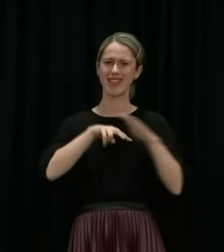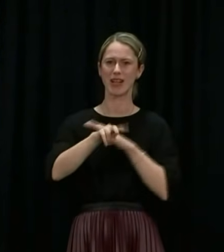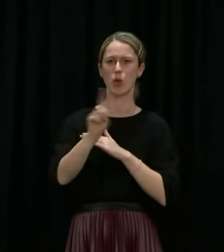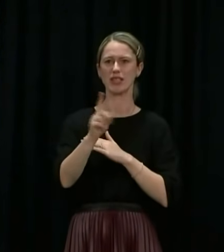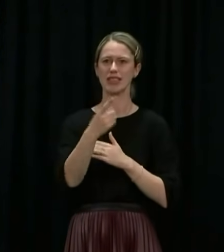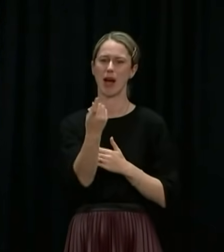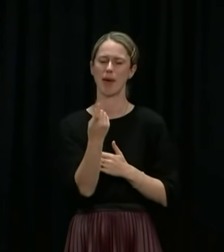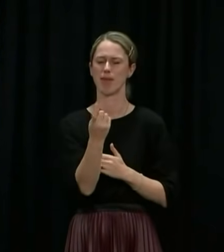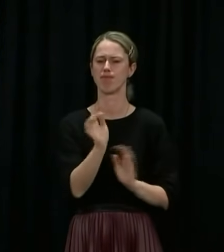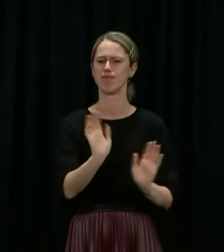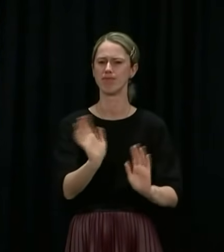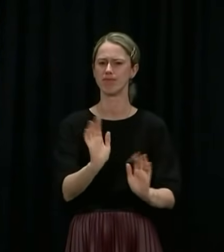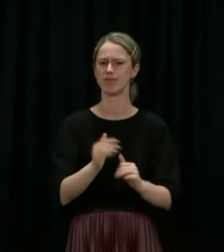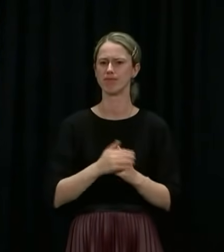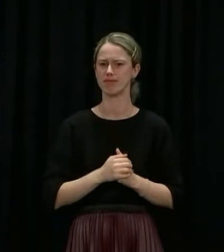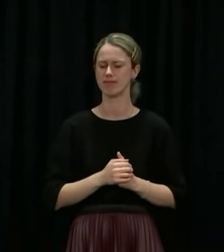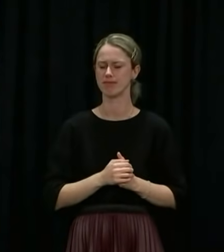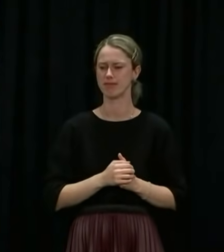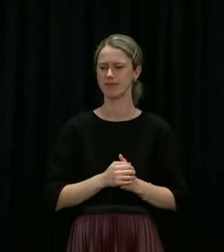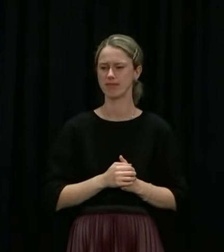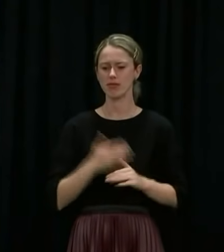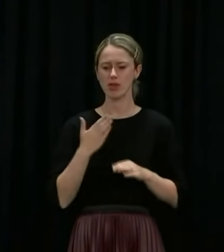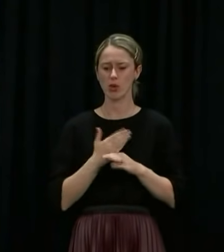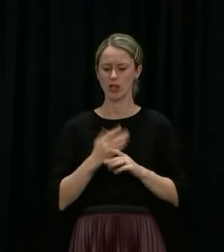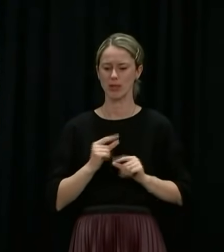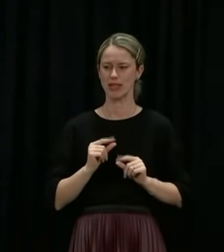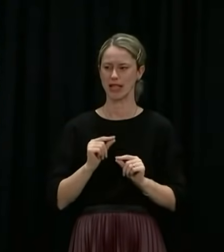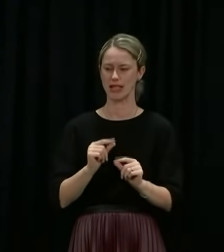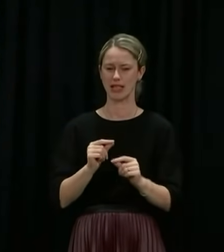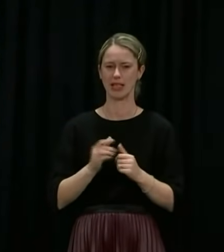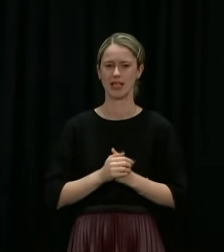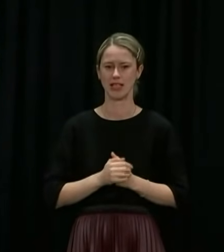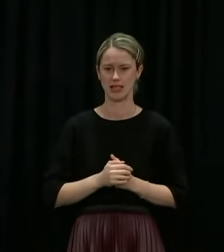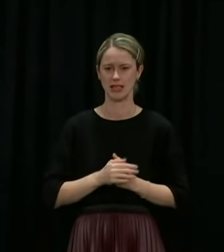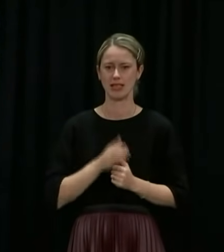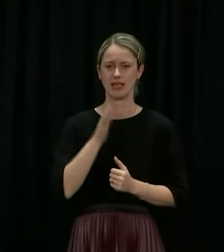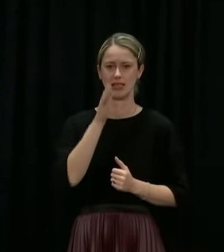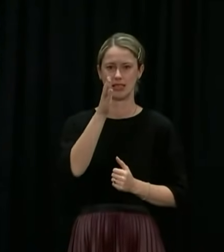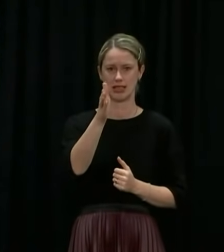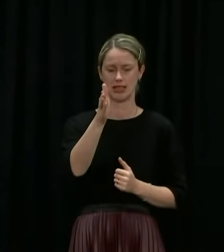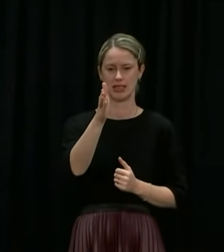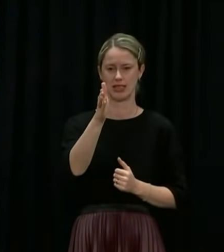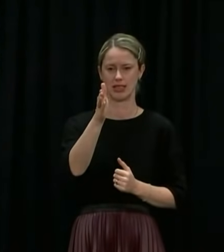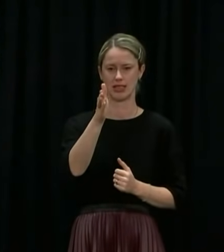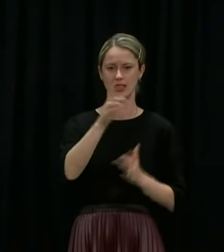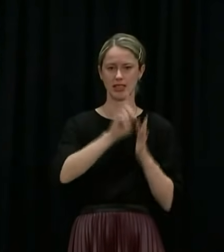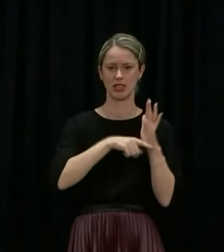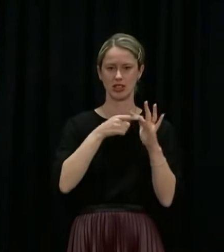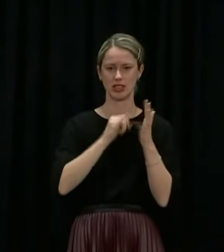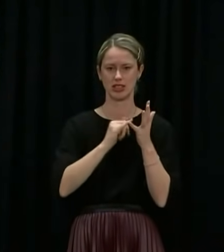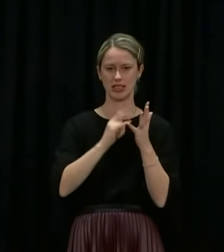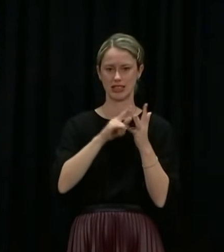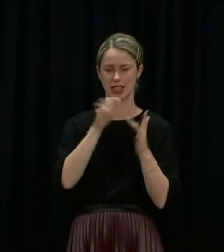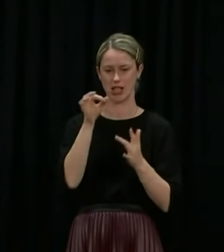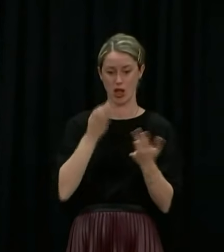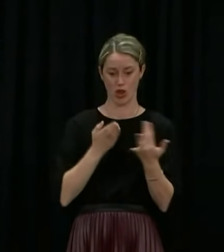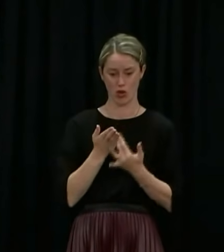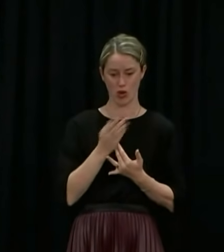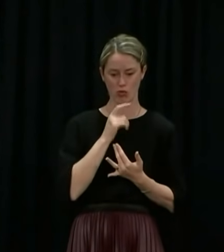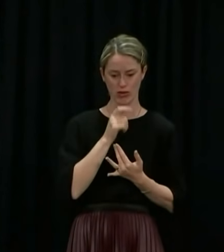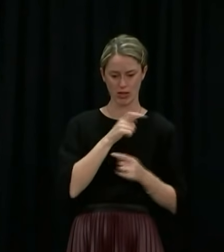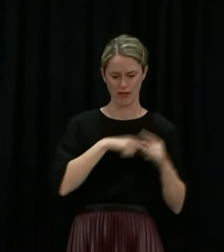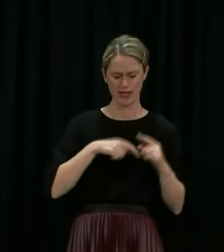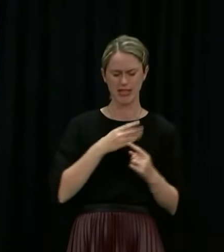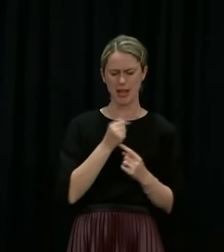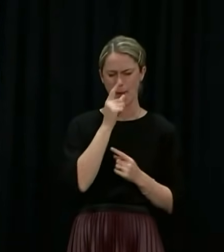off the table at this point, but I am saying that the work is being done. Jessica. Just during this press conference, there have been reports from a couple of